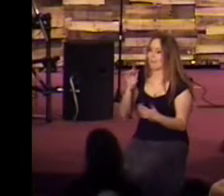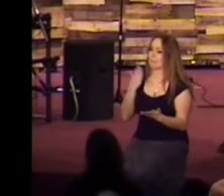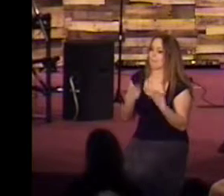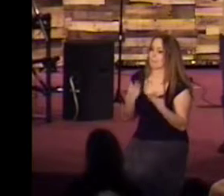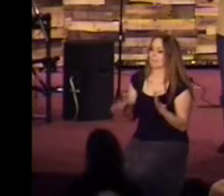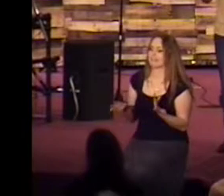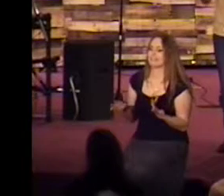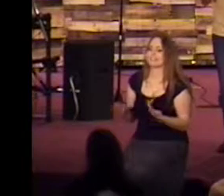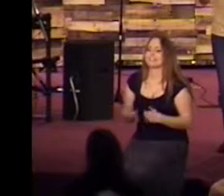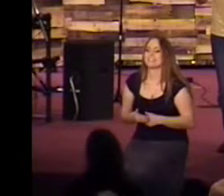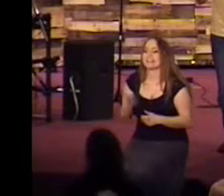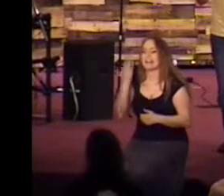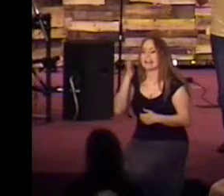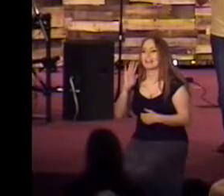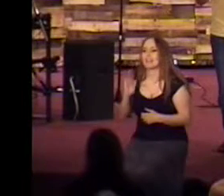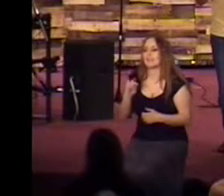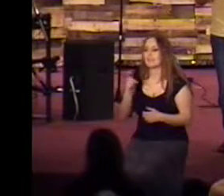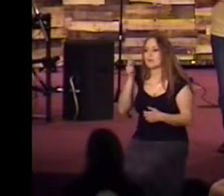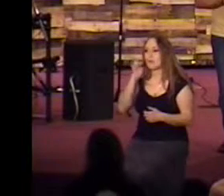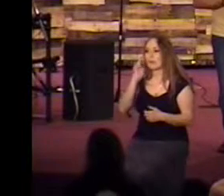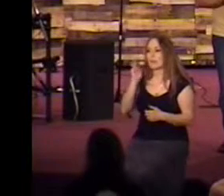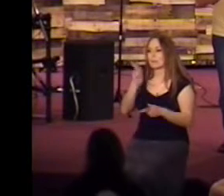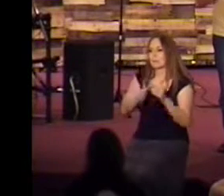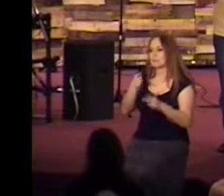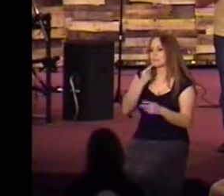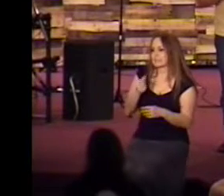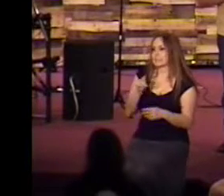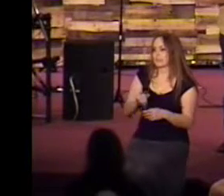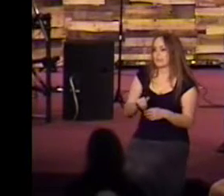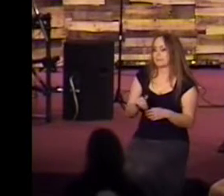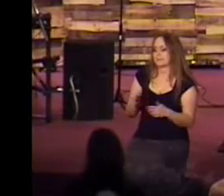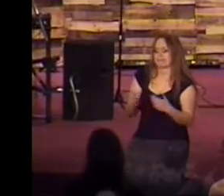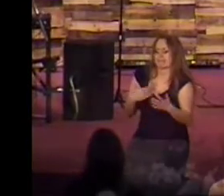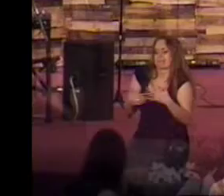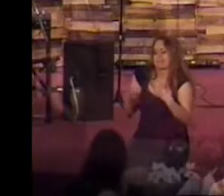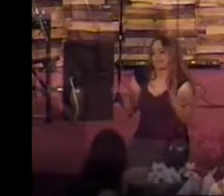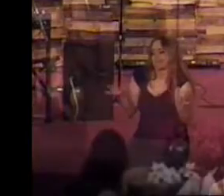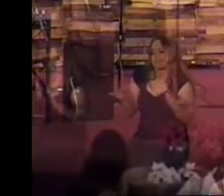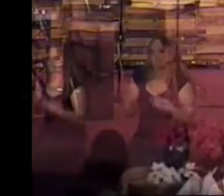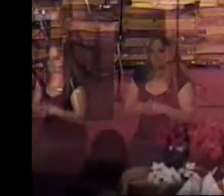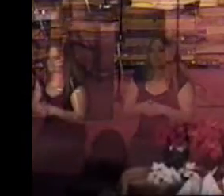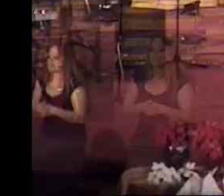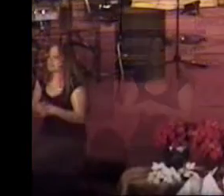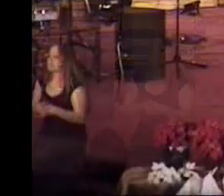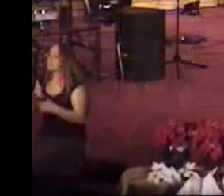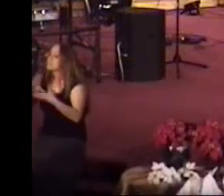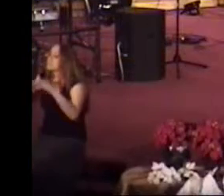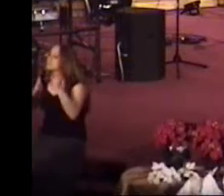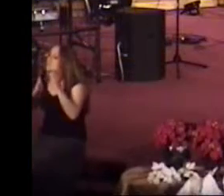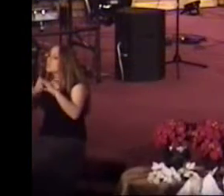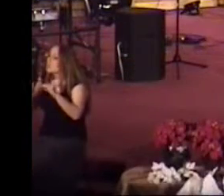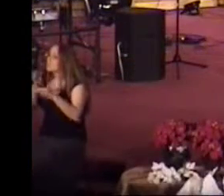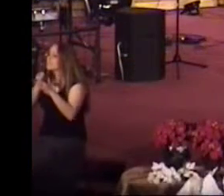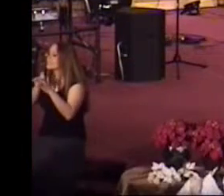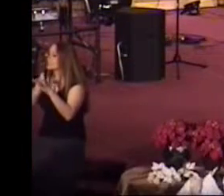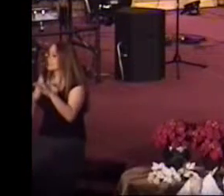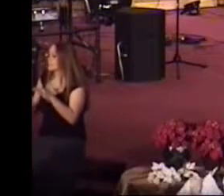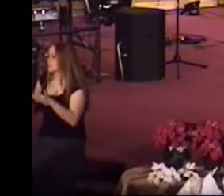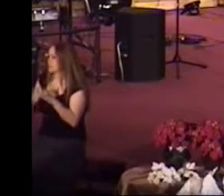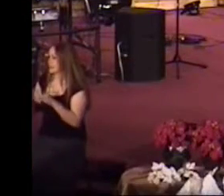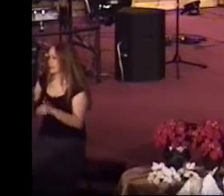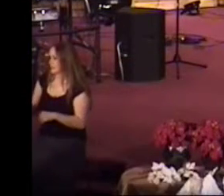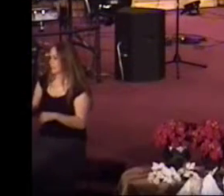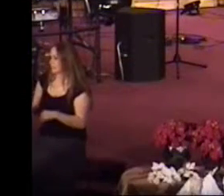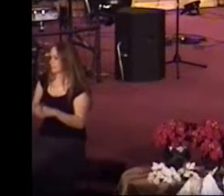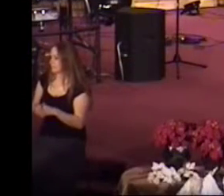case." I don't know. I've heard people actually use that as an argument. Whatever. This story, though, goes deeper than that. If you look